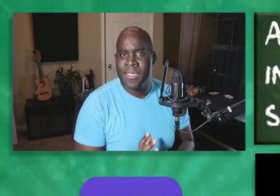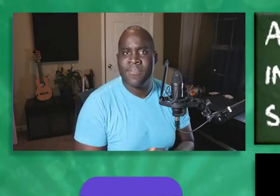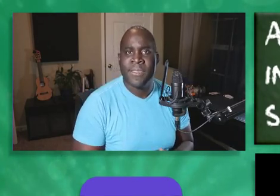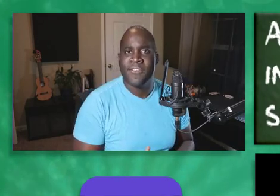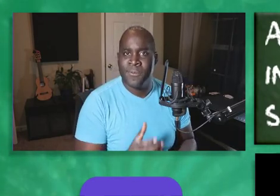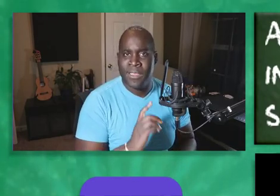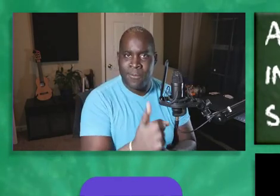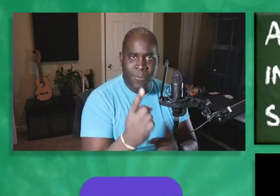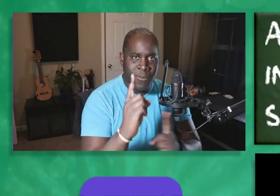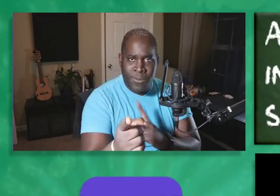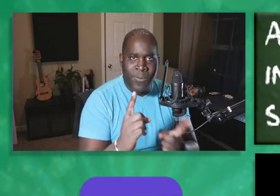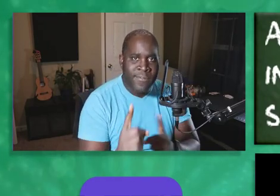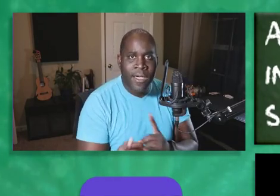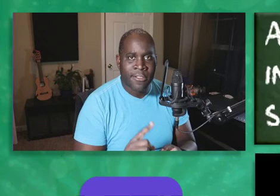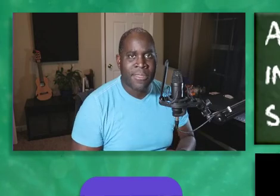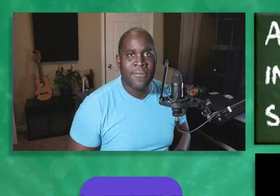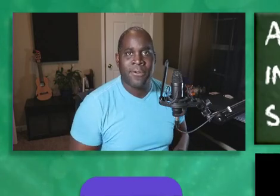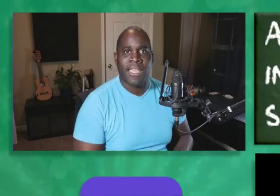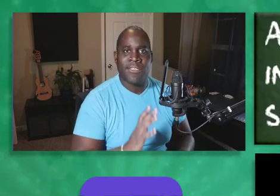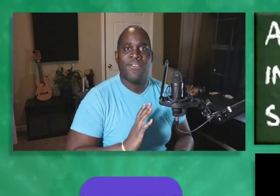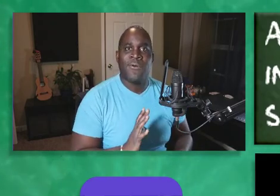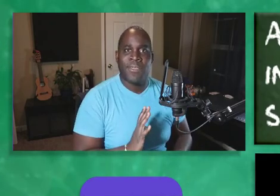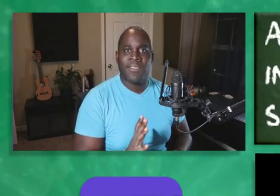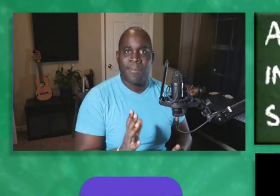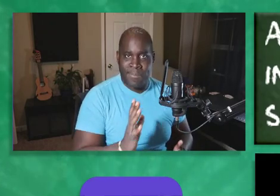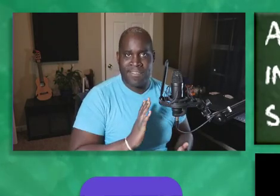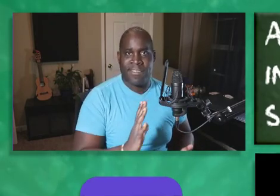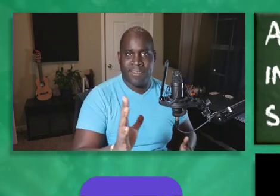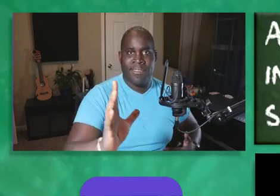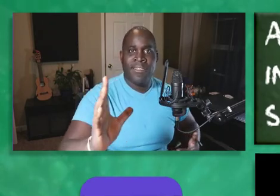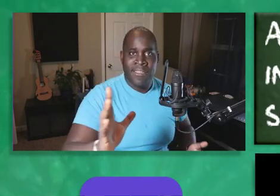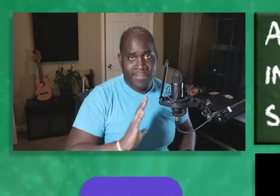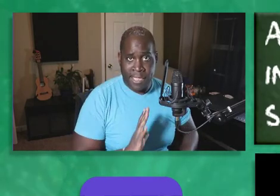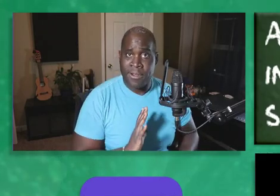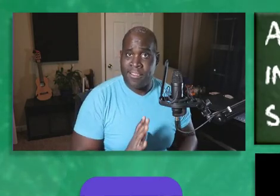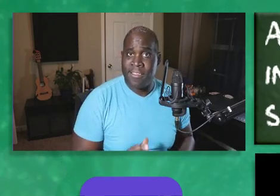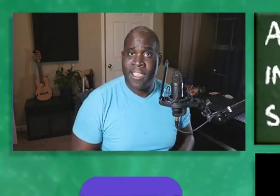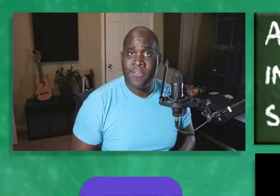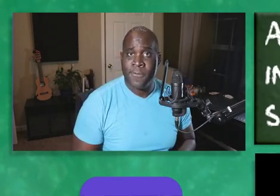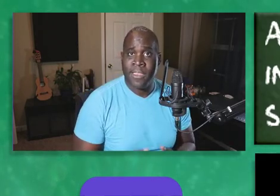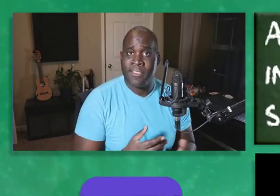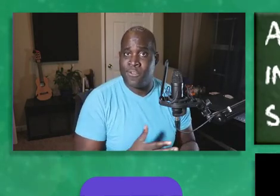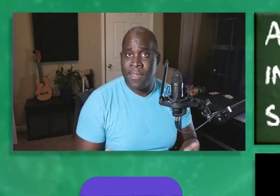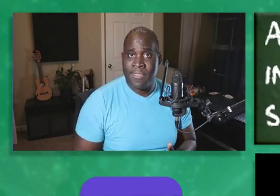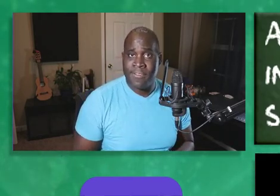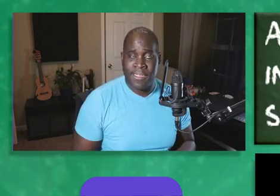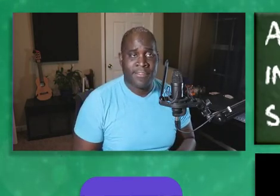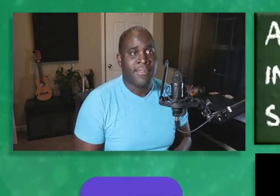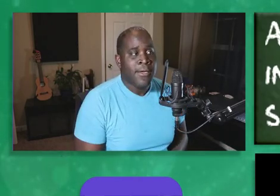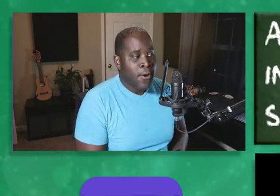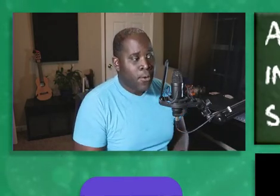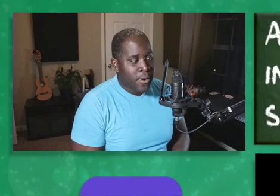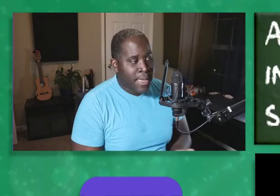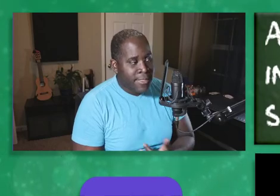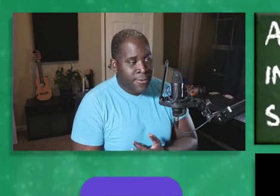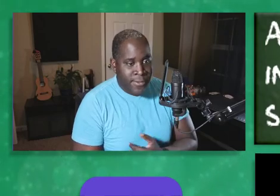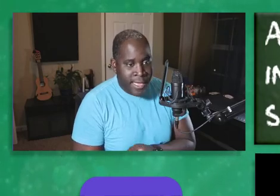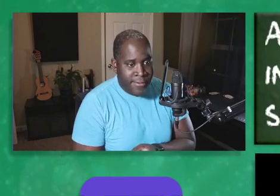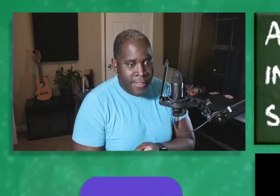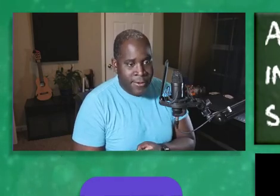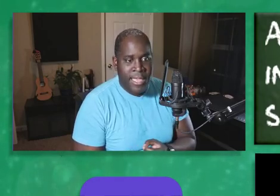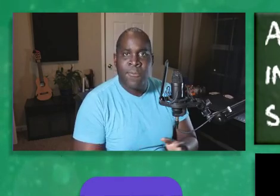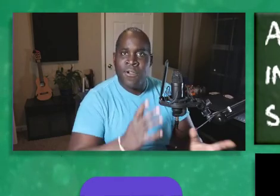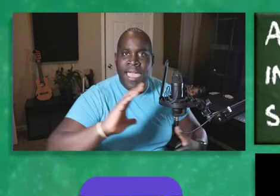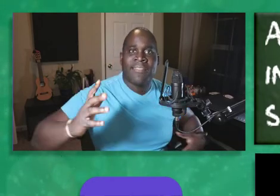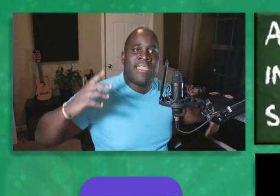know what this means, because like we've talked before, like, you know, like the basic standardized signs for like describing these things. Or maybe there are